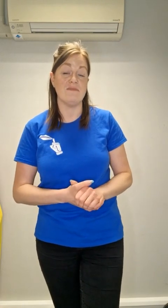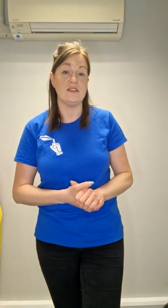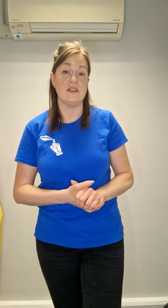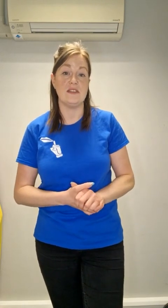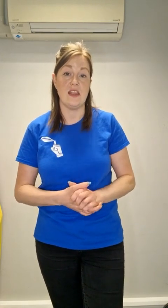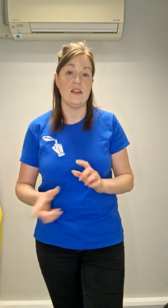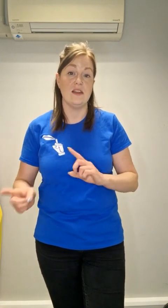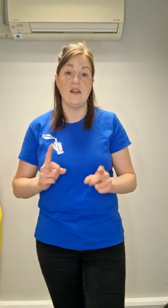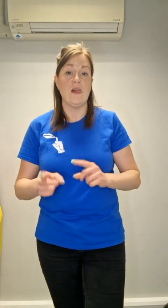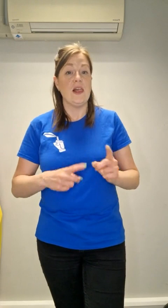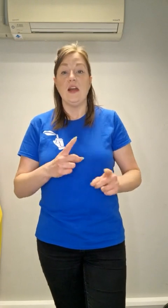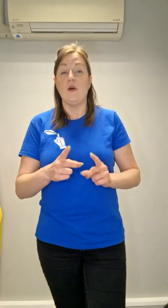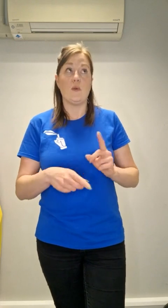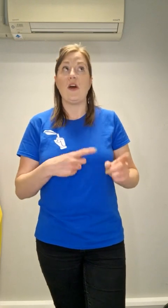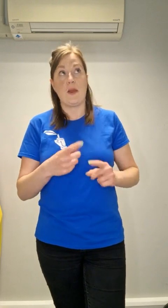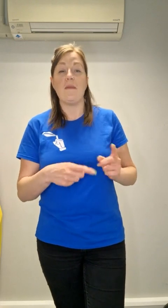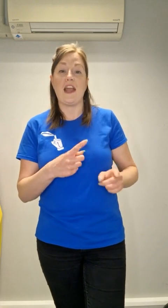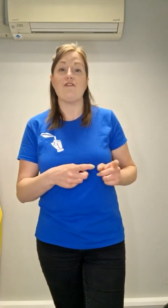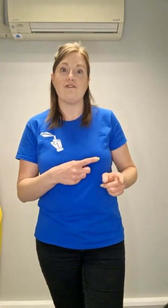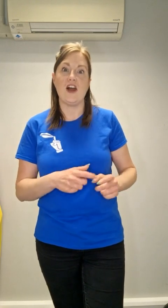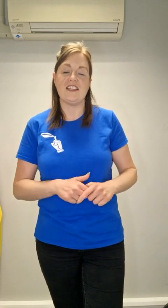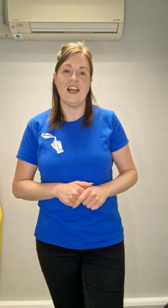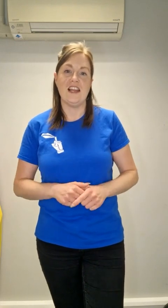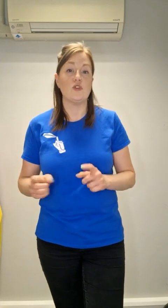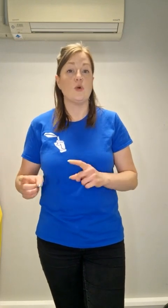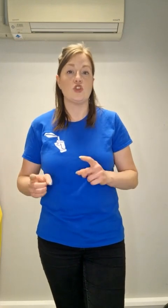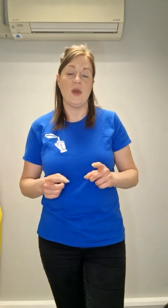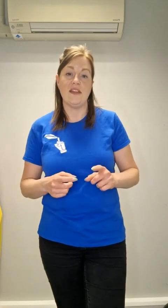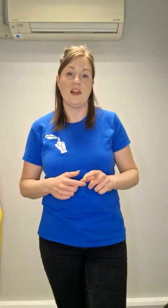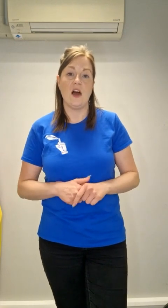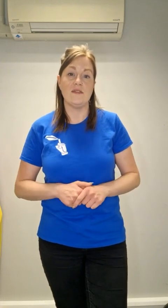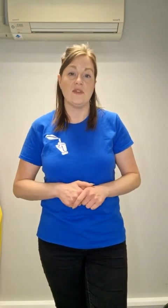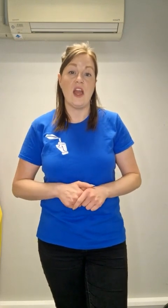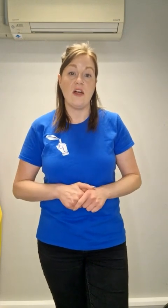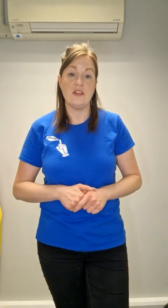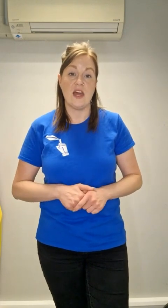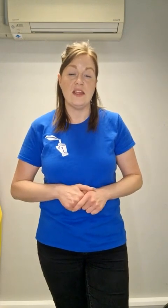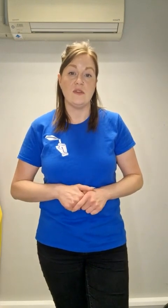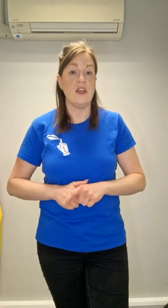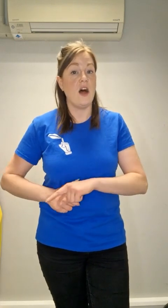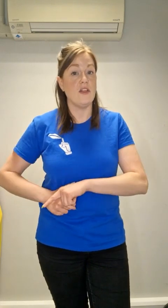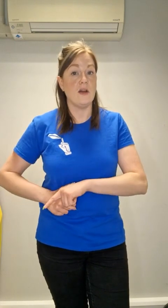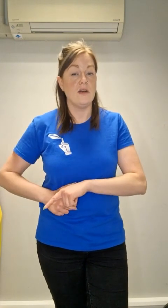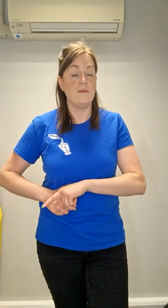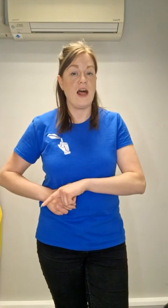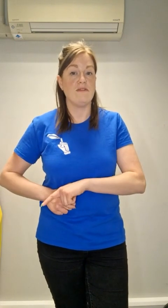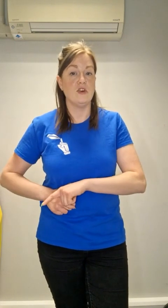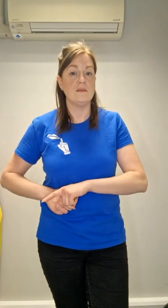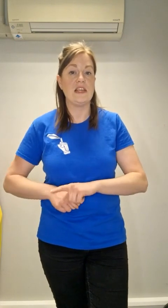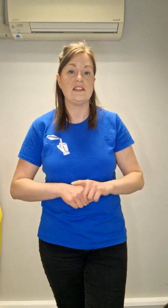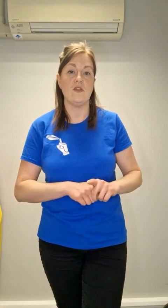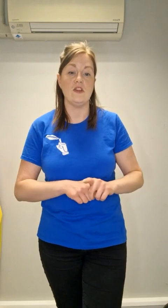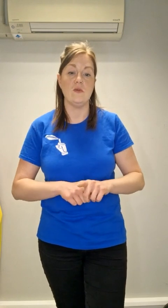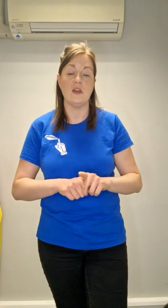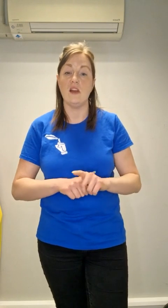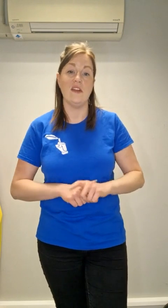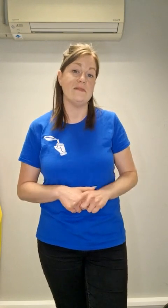to see, but worth coming back every Friday at least, or joining the lives on the other days on the other platforms so that you can learn as